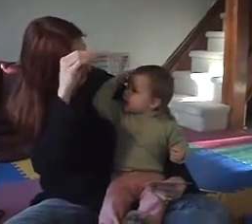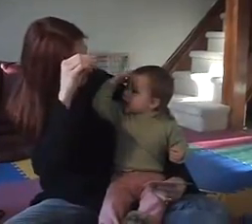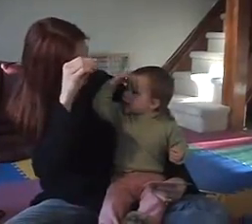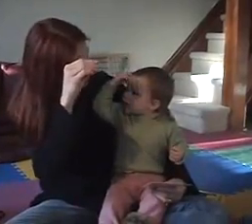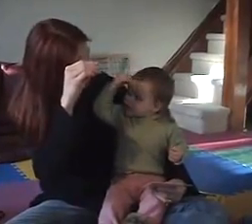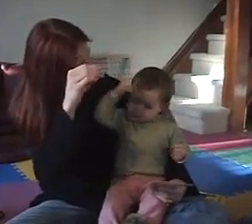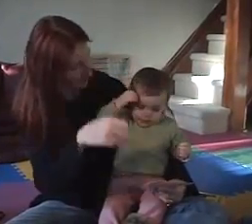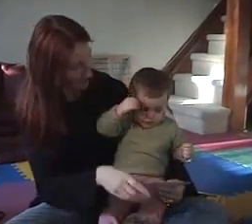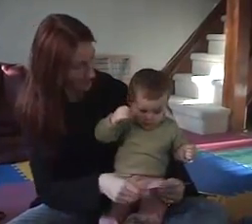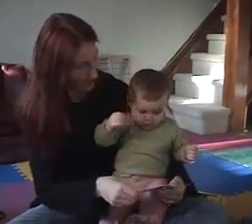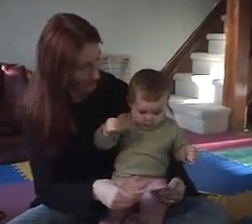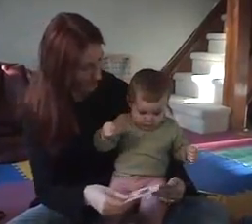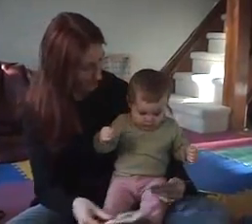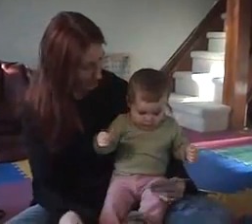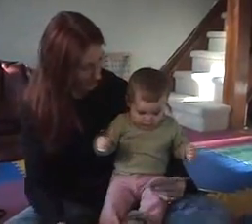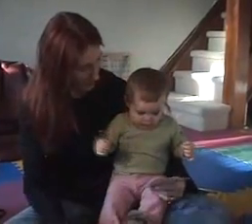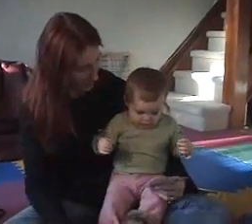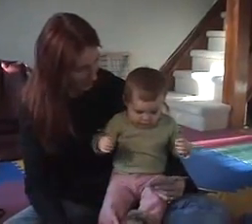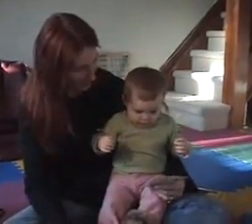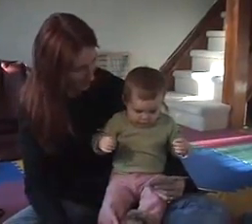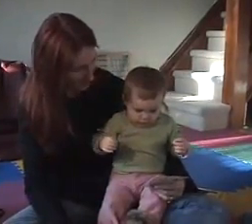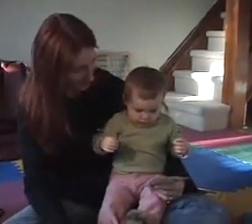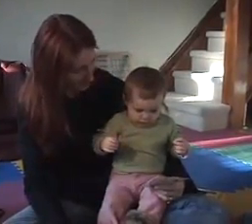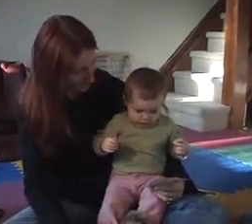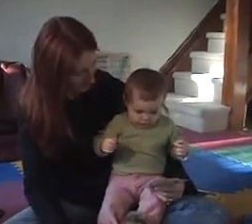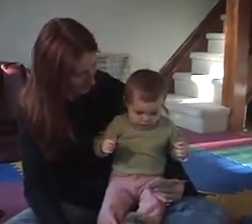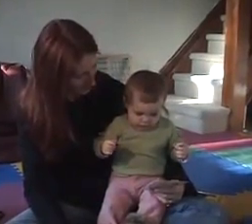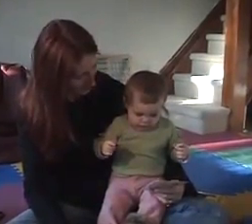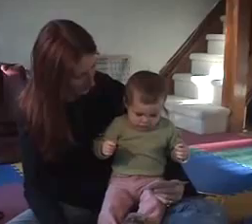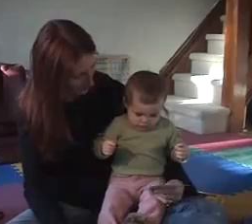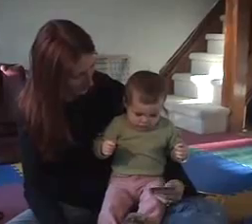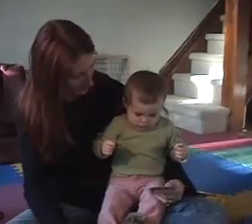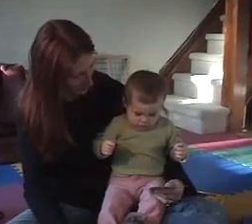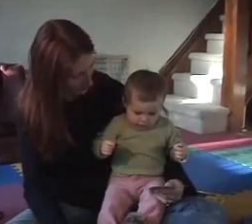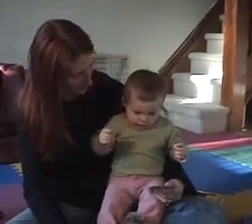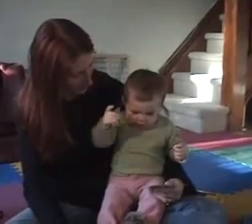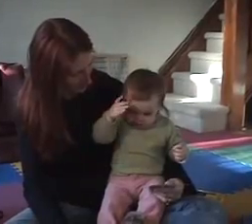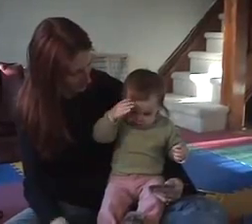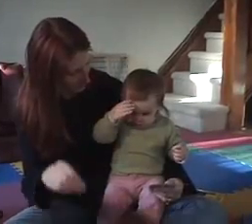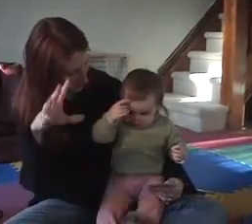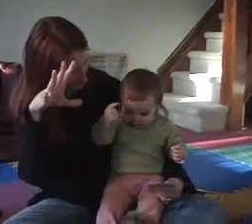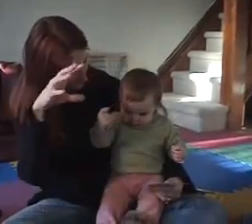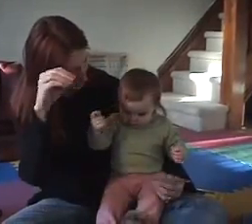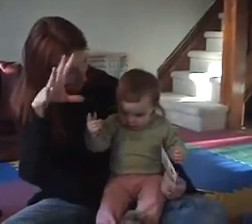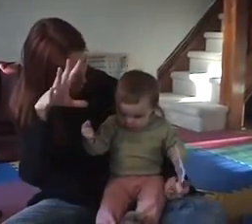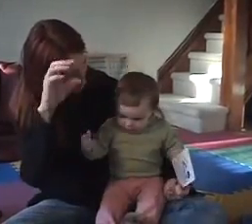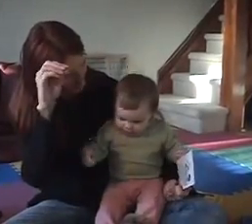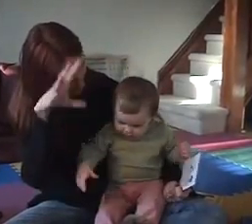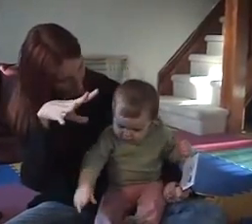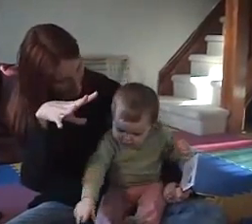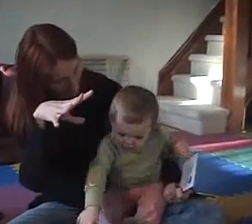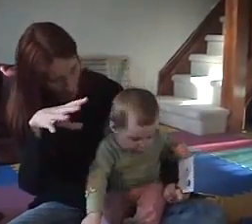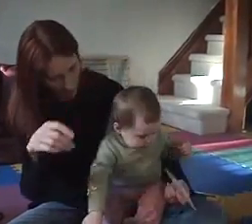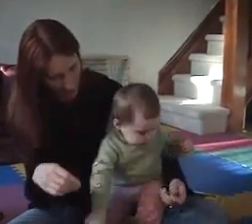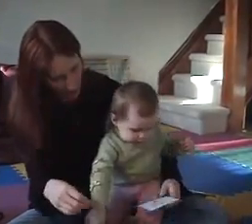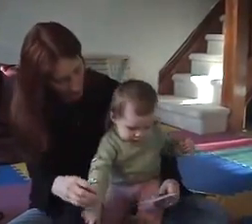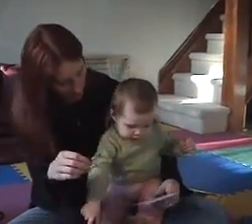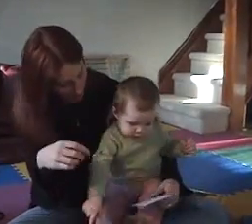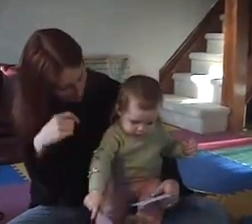what is that, is that a light, light, light, what's the sign for